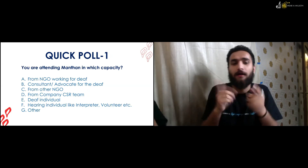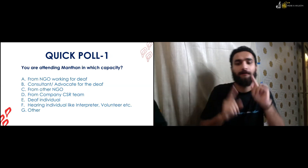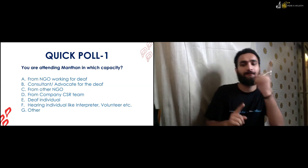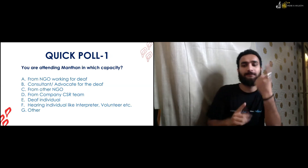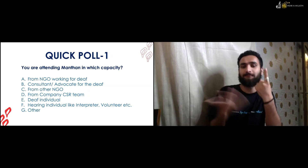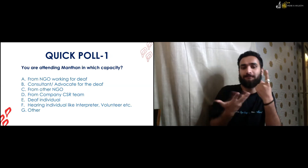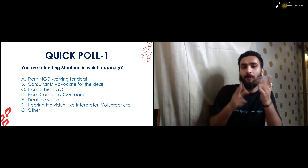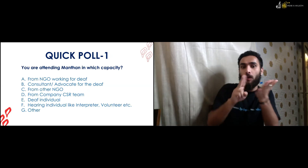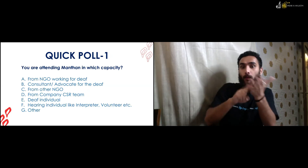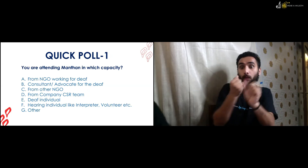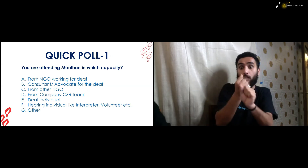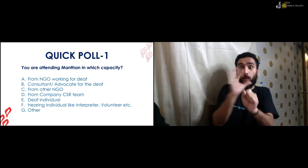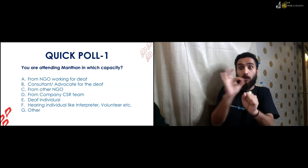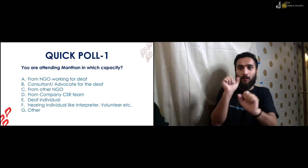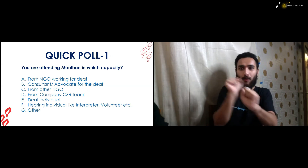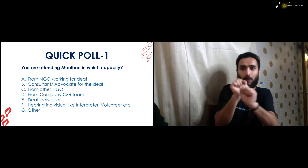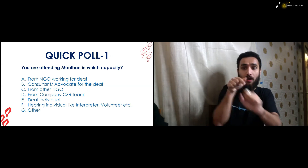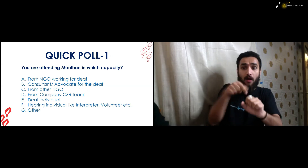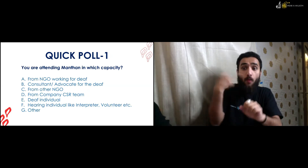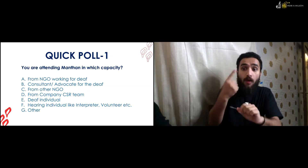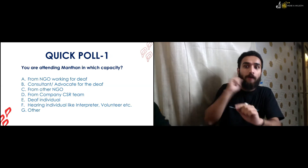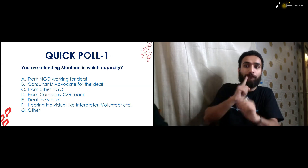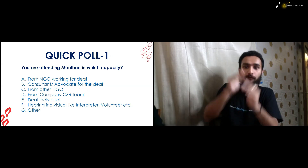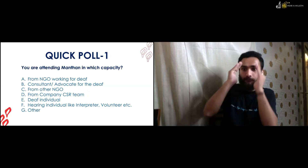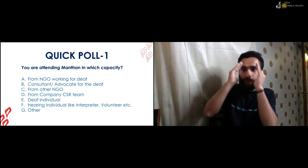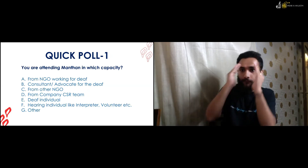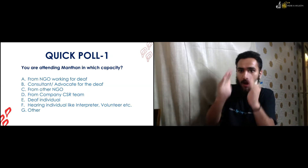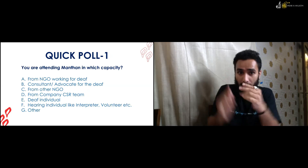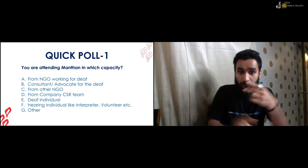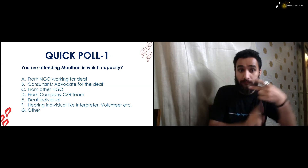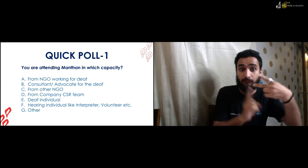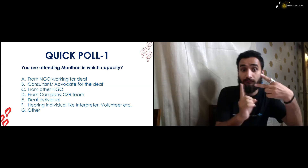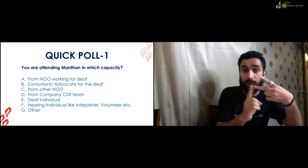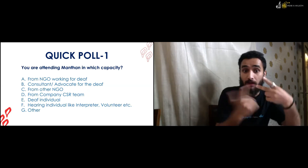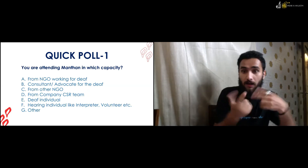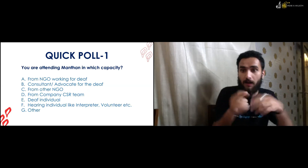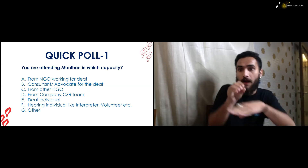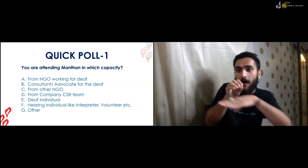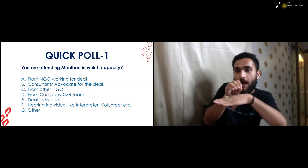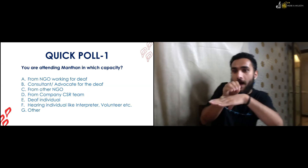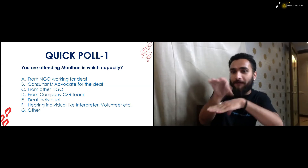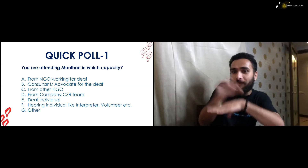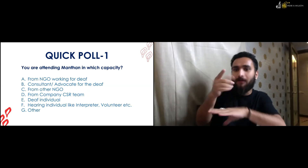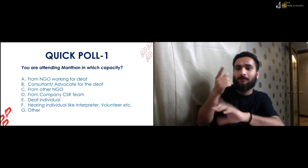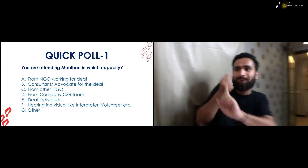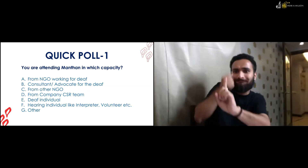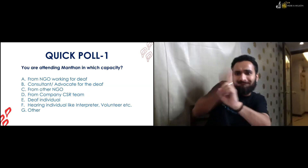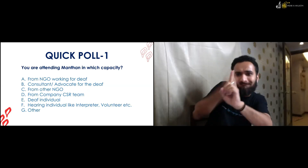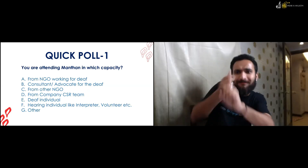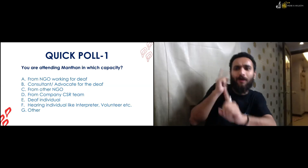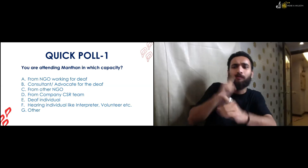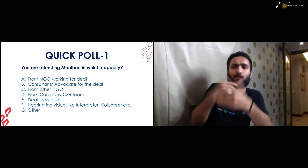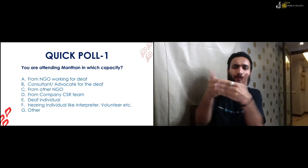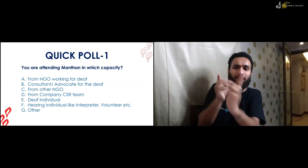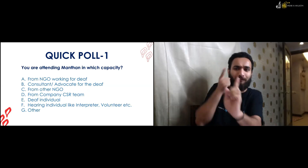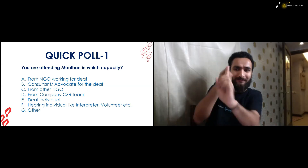attendees, we'd like to know in which capacity are you attending Manthan? Are you from an NGO working related to deaf? Are you a